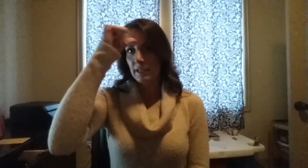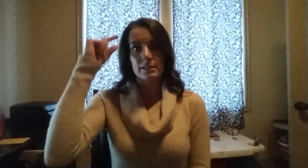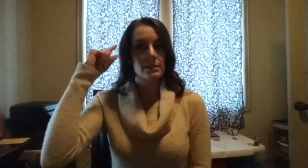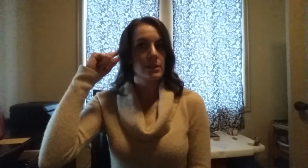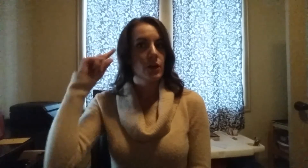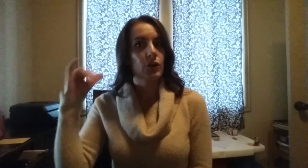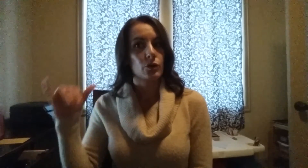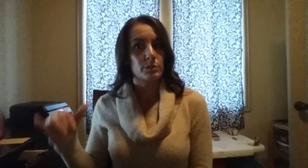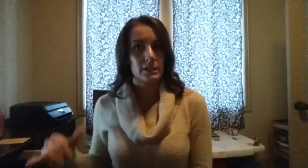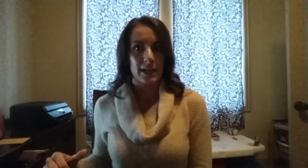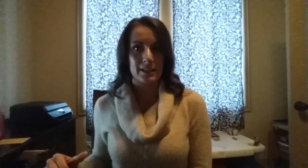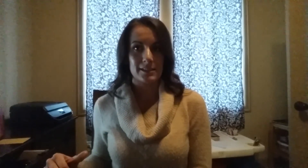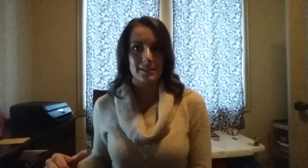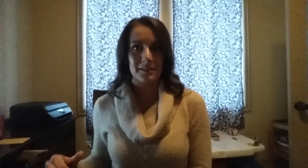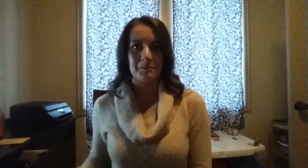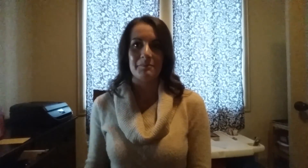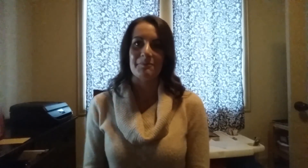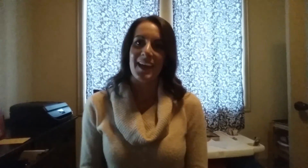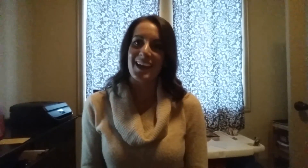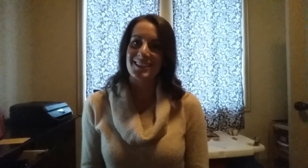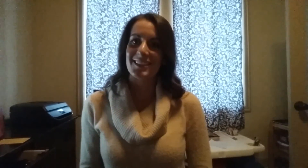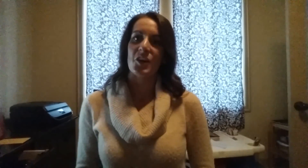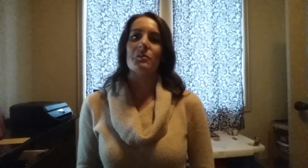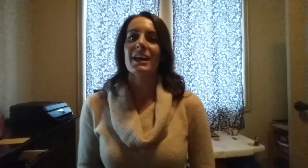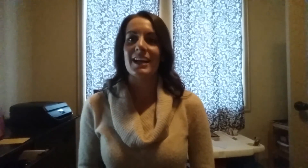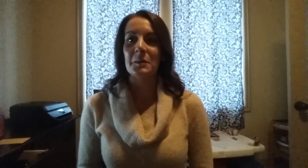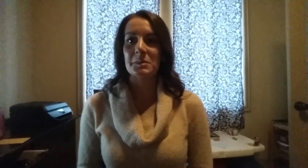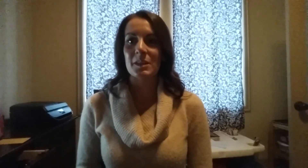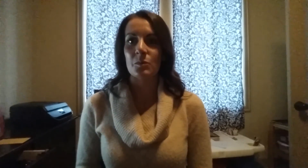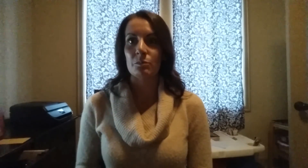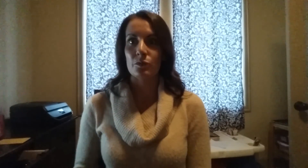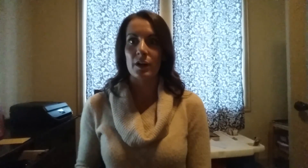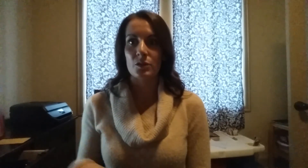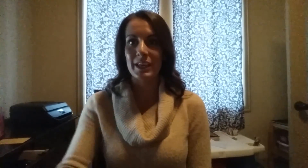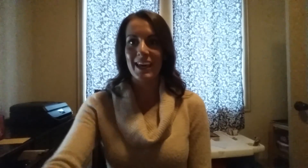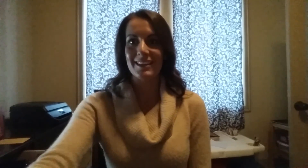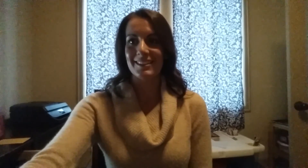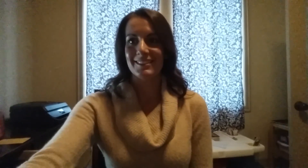India's Gupta dynasty. Excellent. Hope that helps, and we'll move on to week 8.